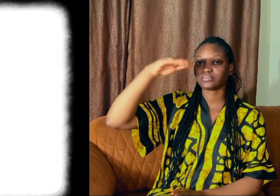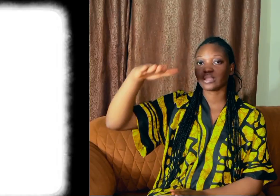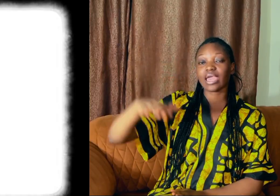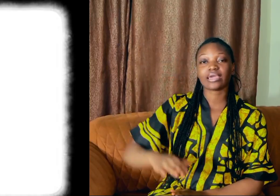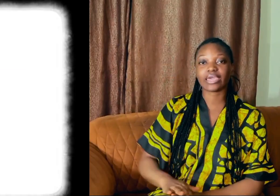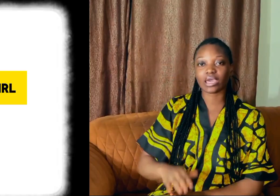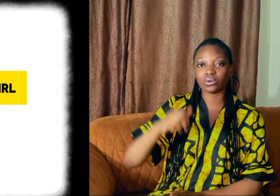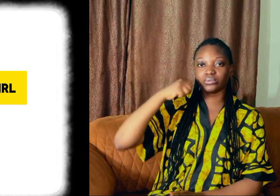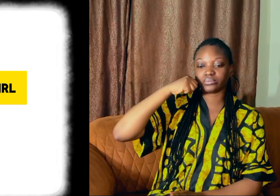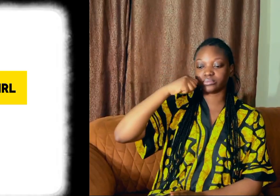girl,